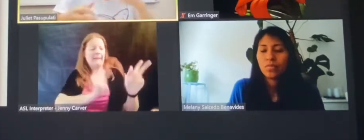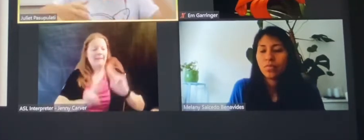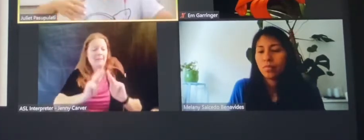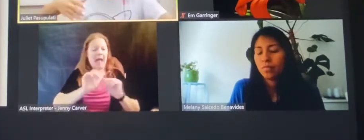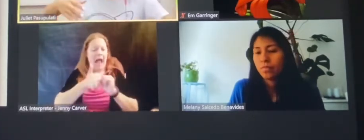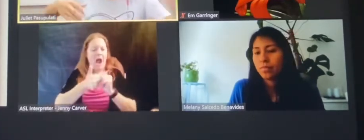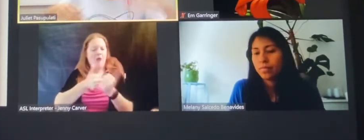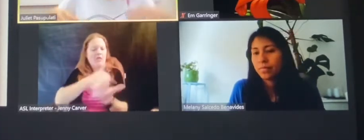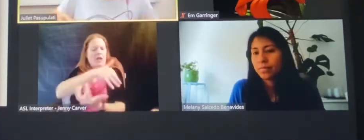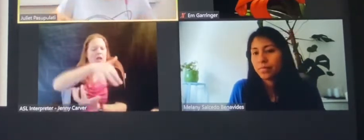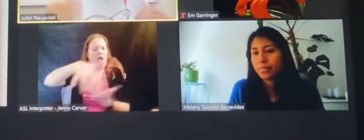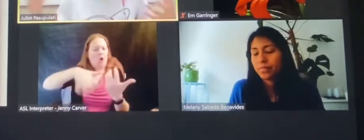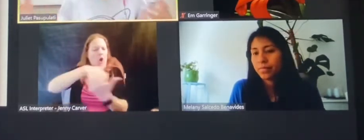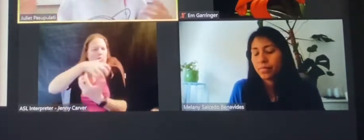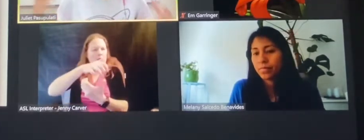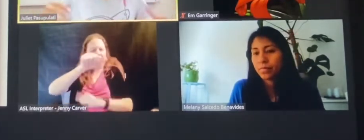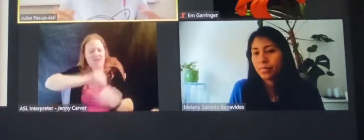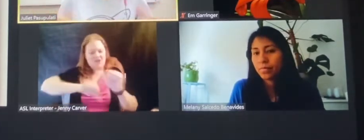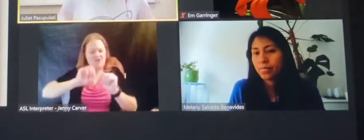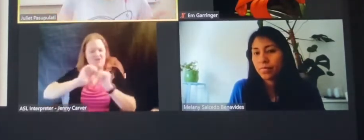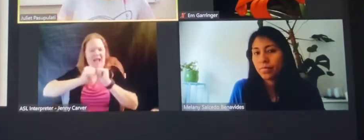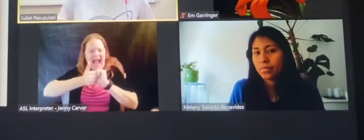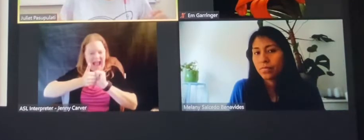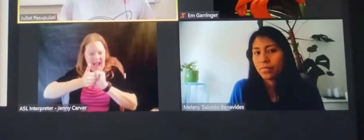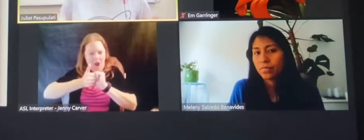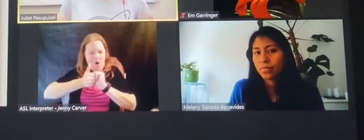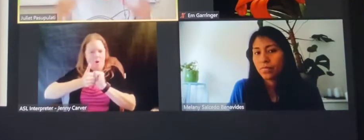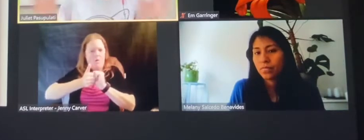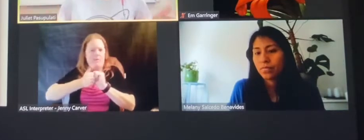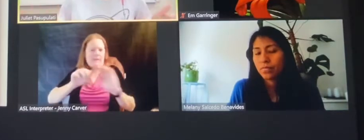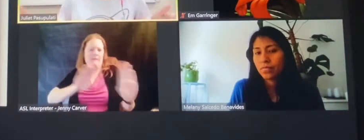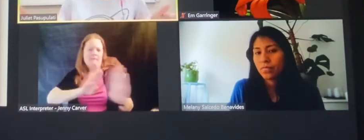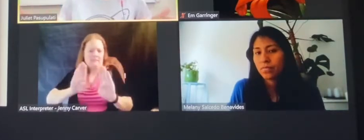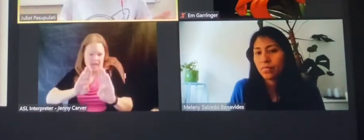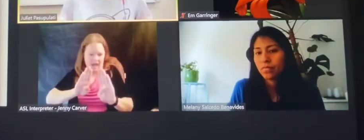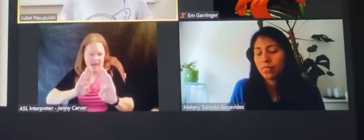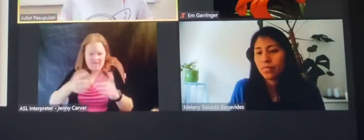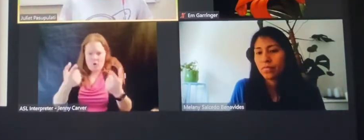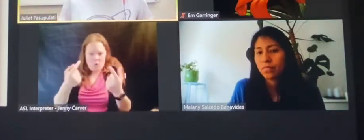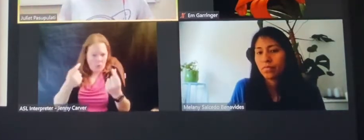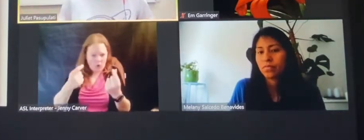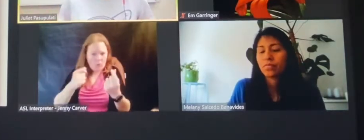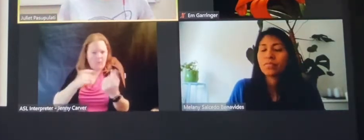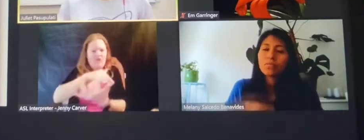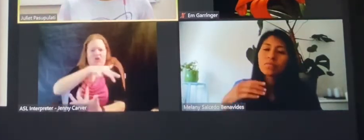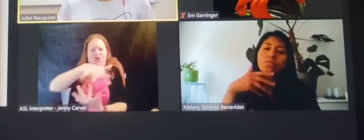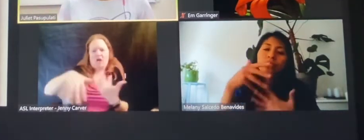when people interact with other people, how do they act or how do they behave?